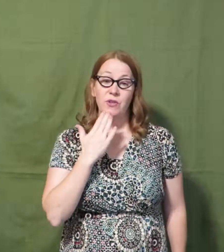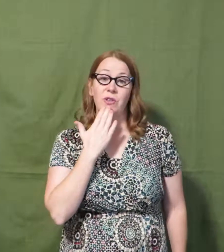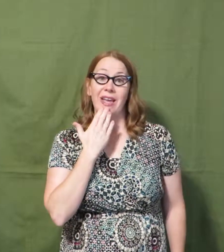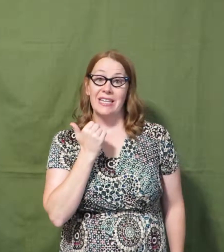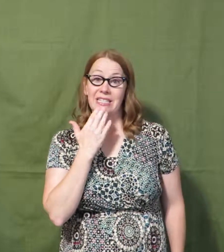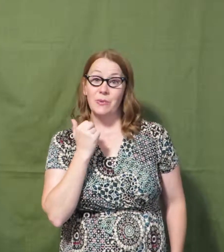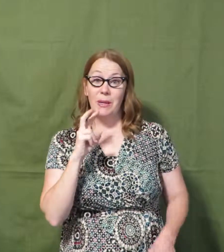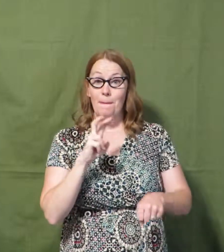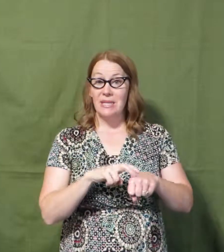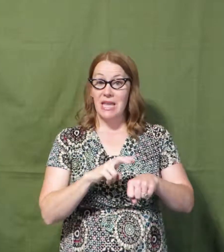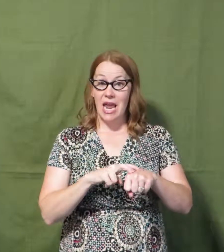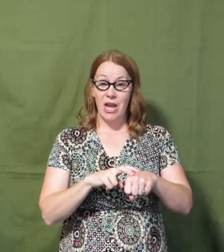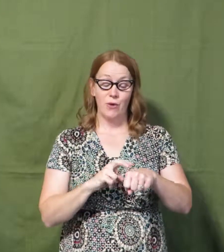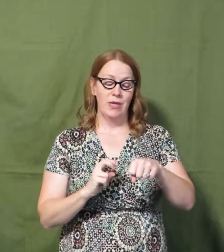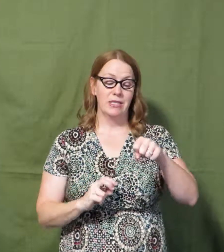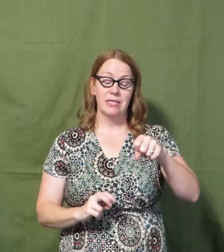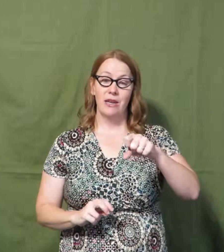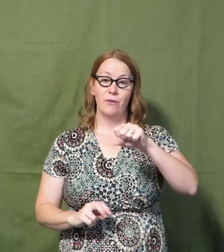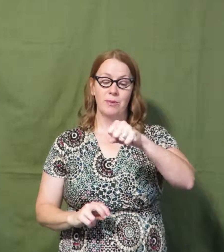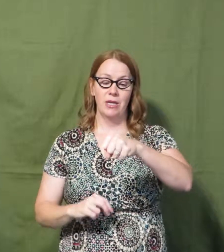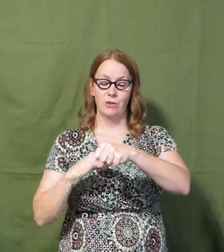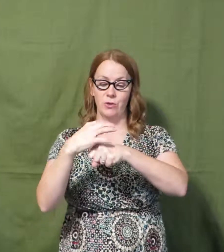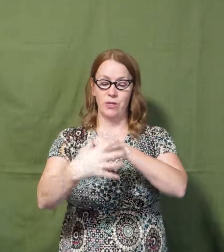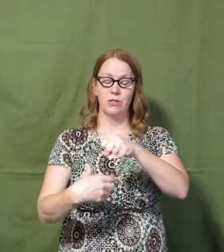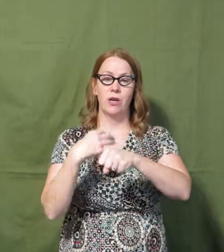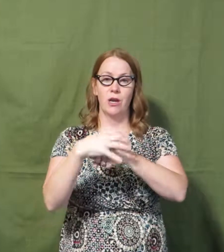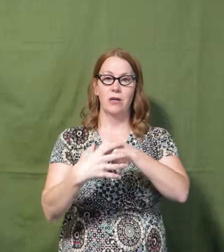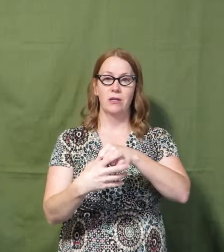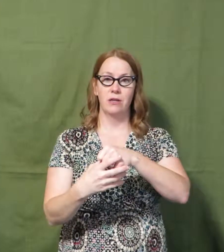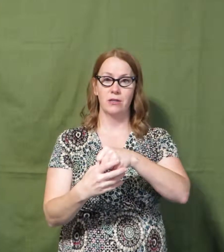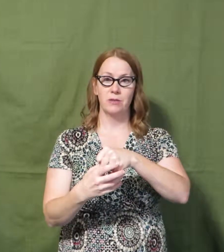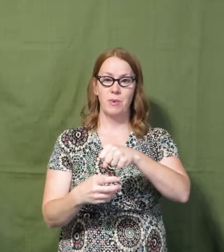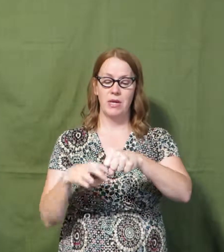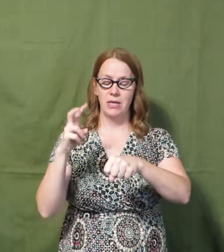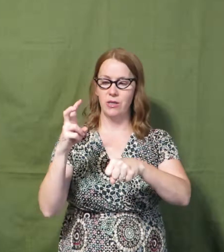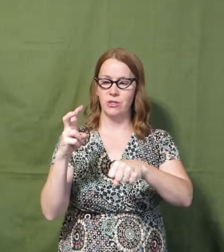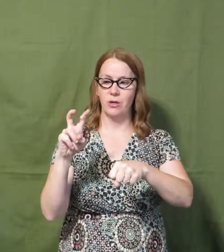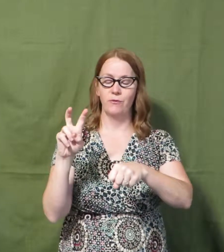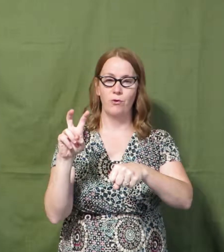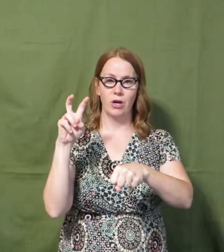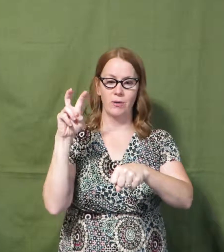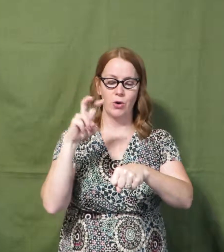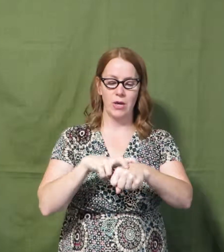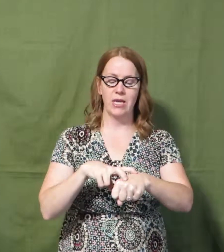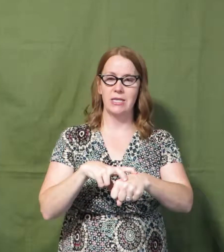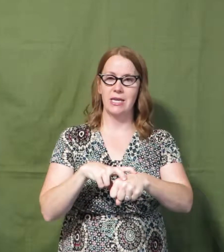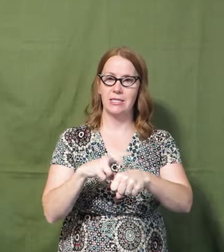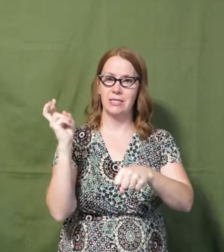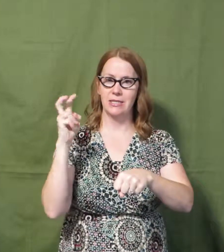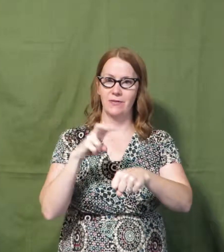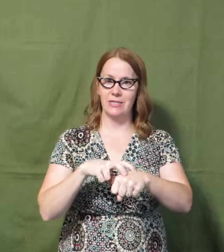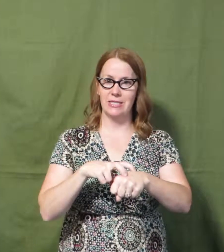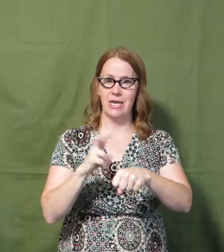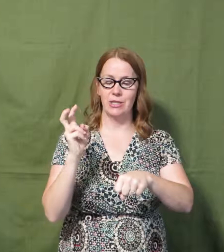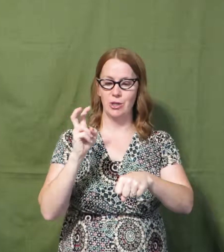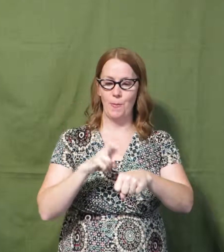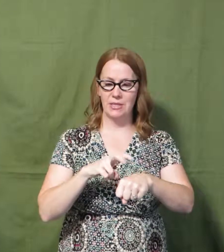do like a sweet potato, that's a sign for potato. So here's our spud, here's our fork going in to test it, see if it's done. So